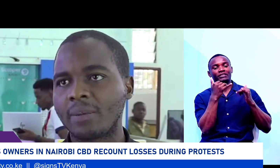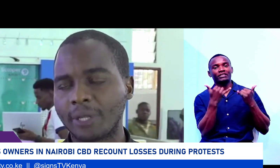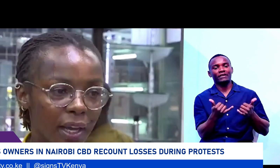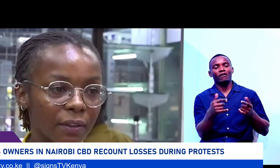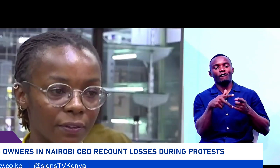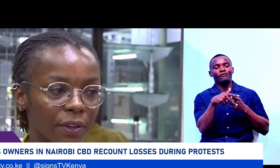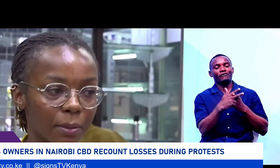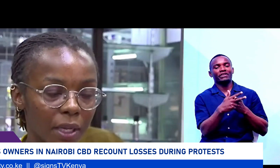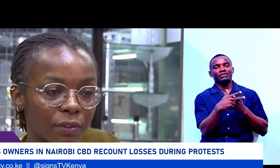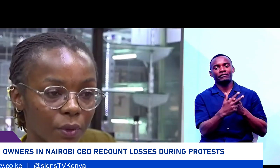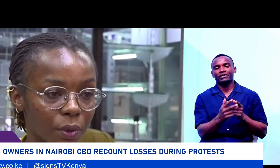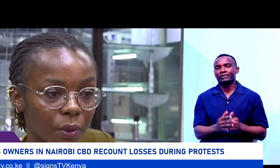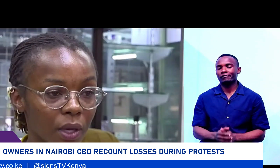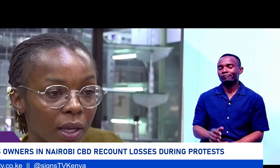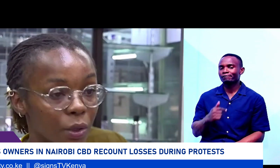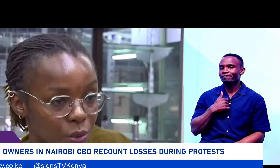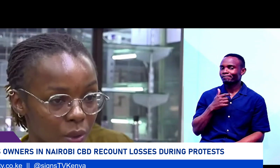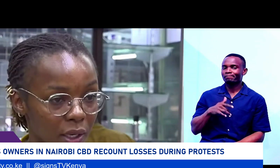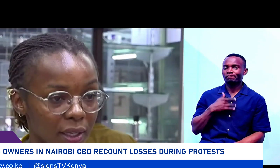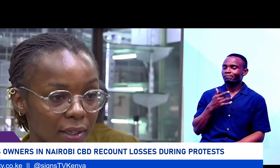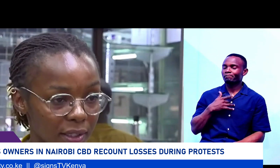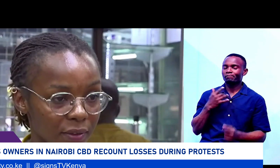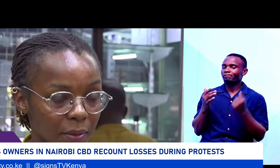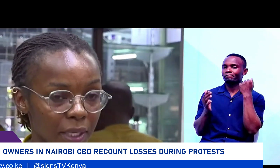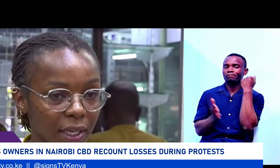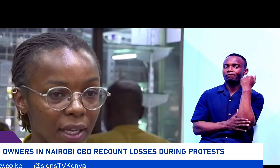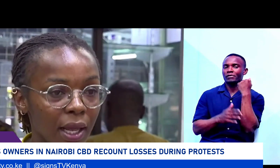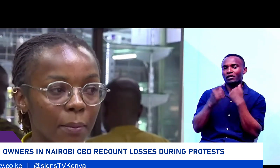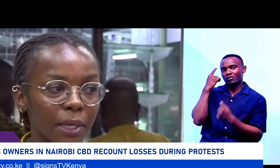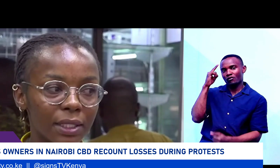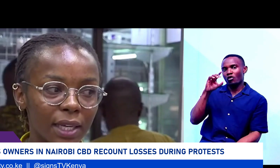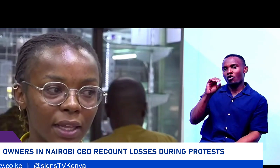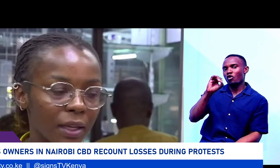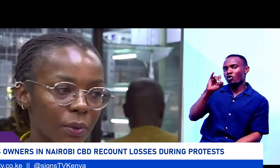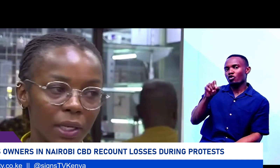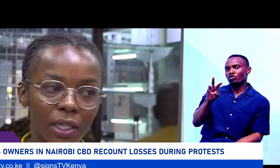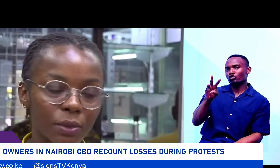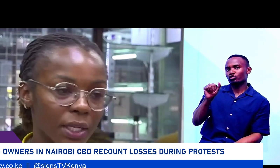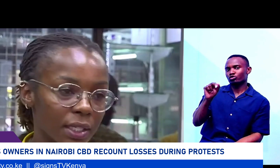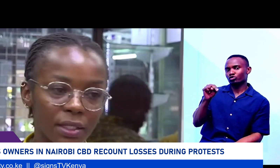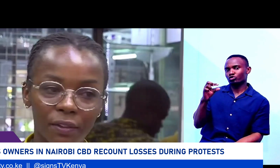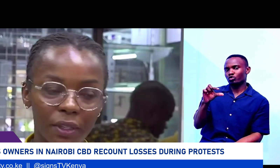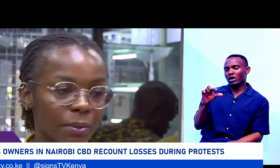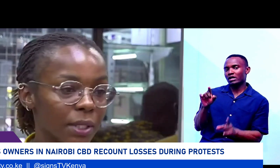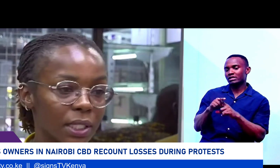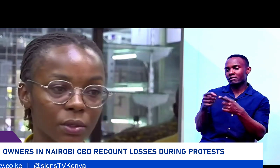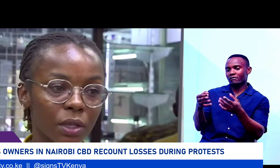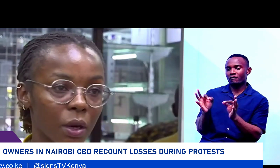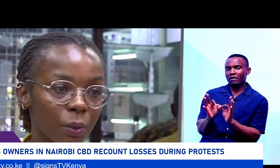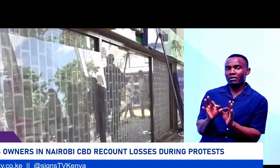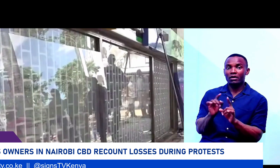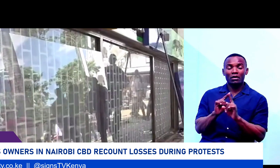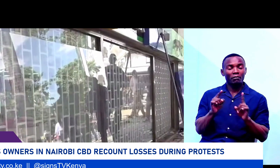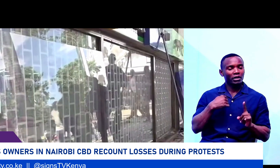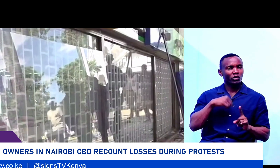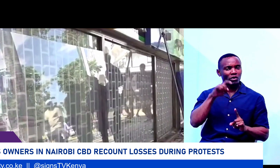hapa. I feel bad for Ojwang and his family, but I think we need to get different measures on how we can air out